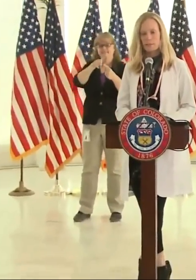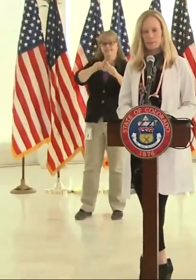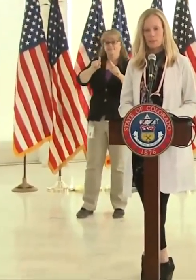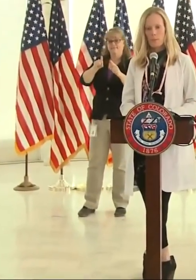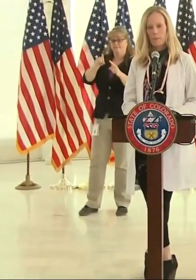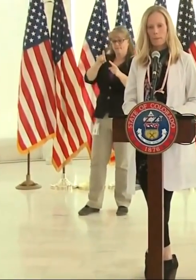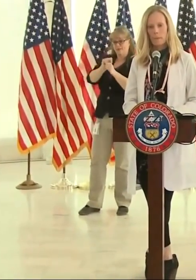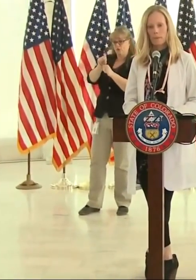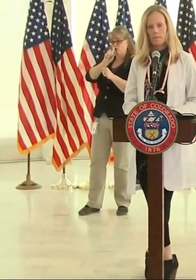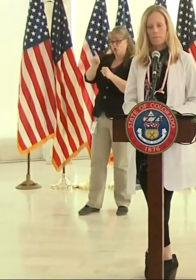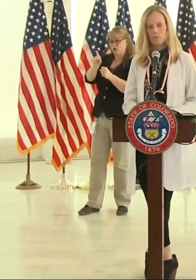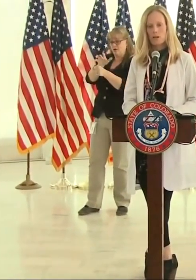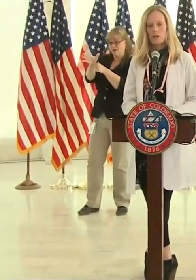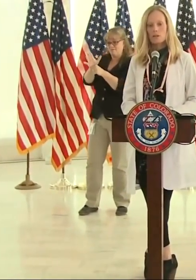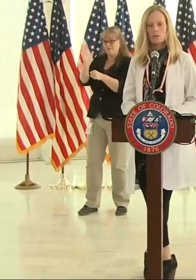capacity.